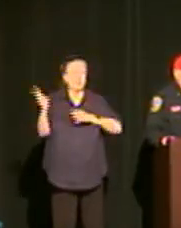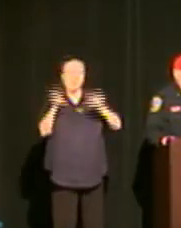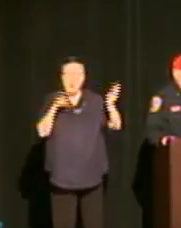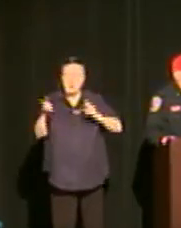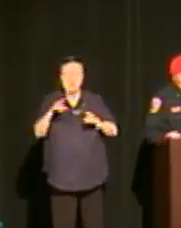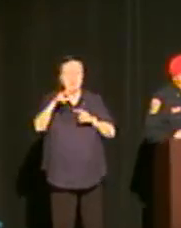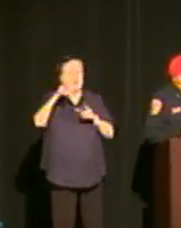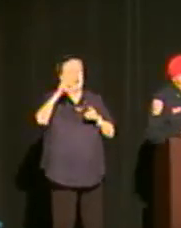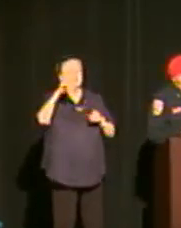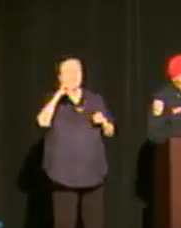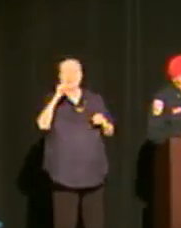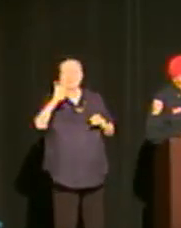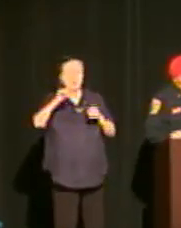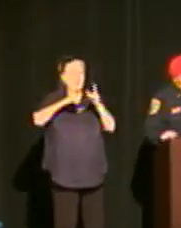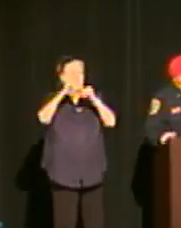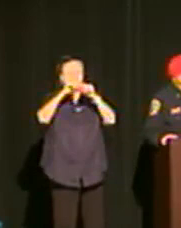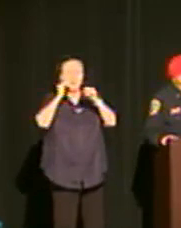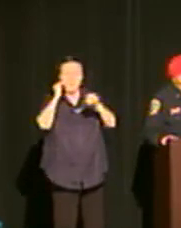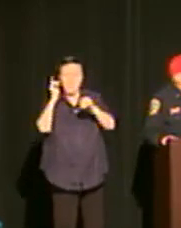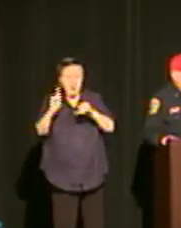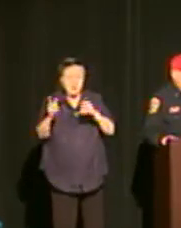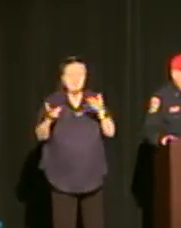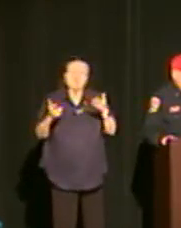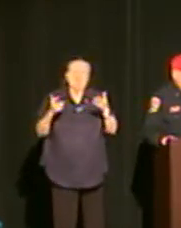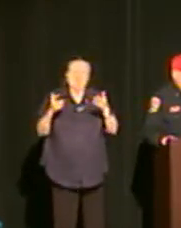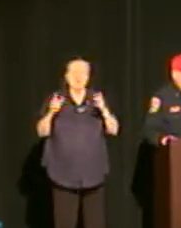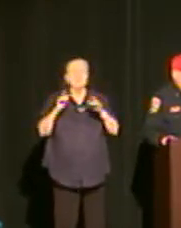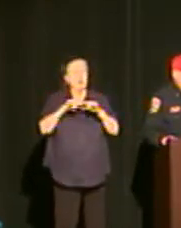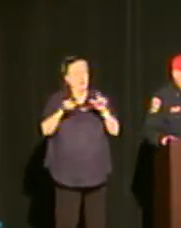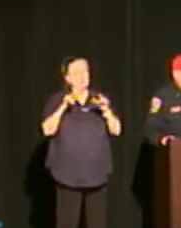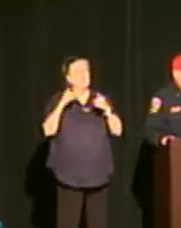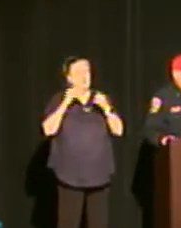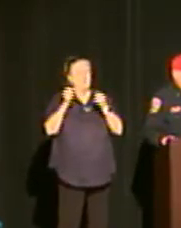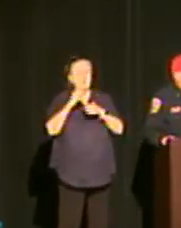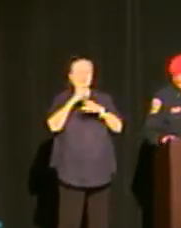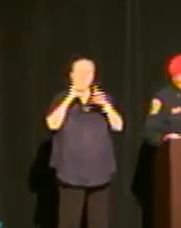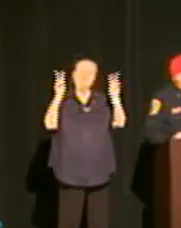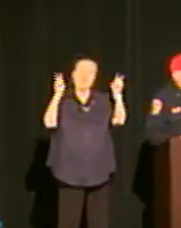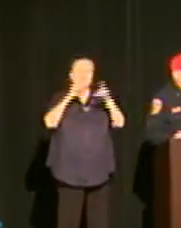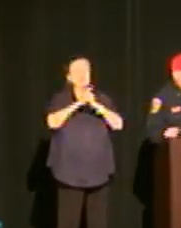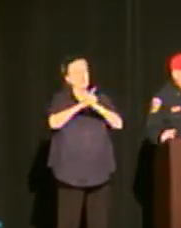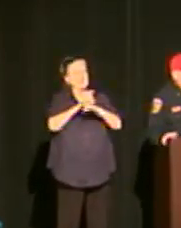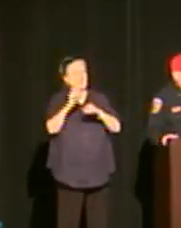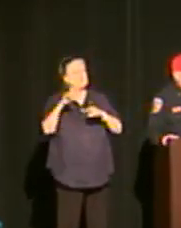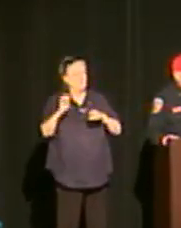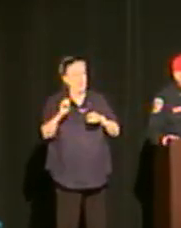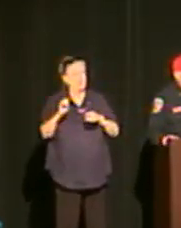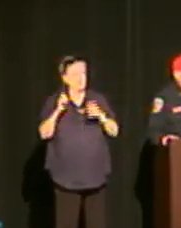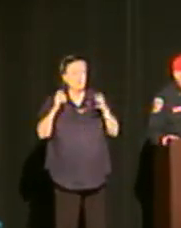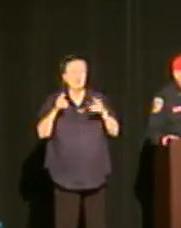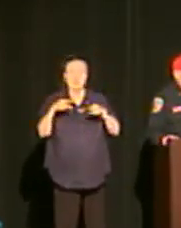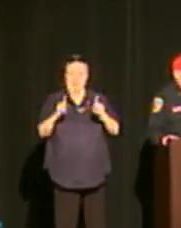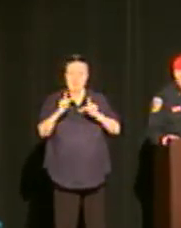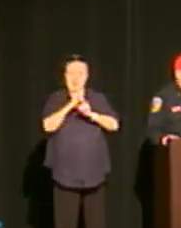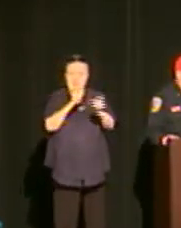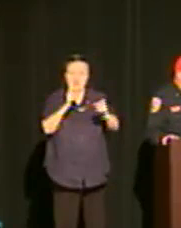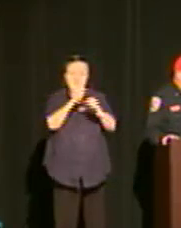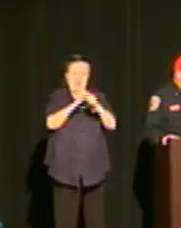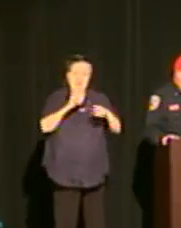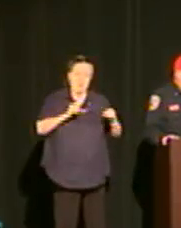your home. But with your help and being able to do those defensible space measures allows us a fighting chance to be able